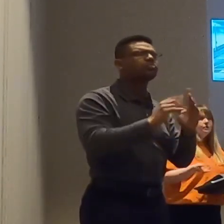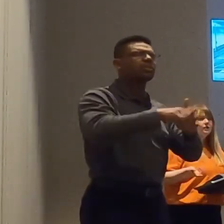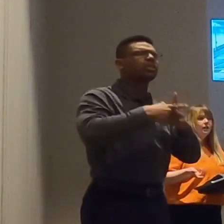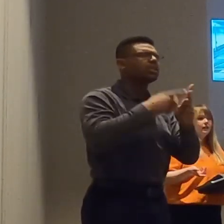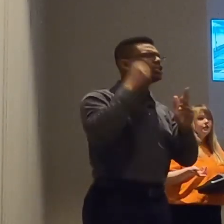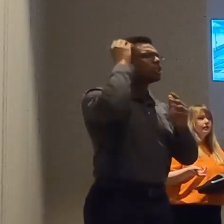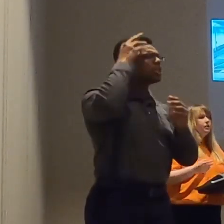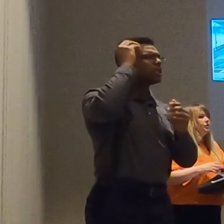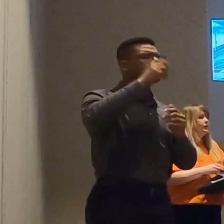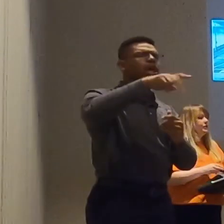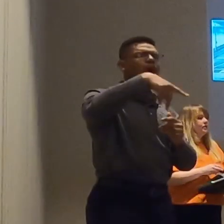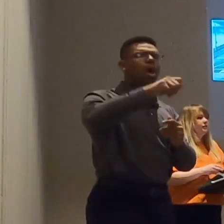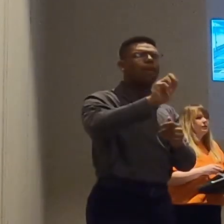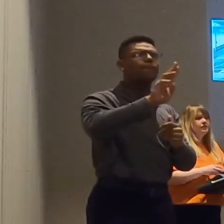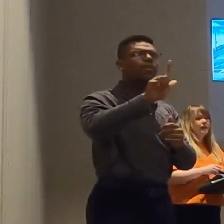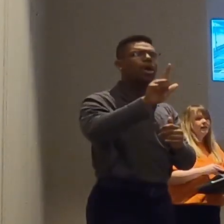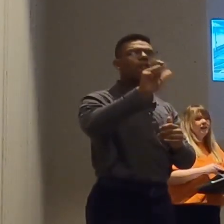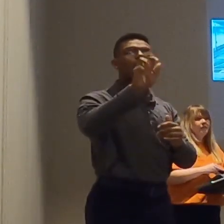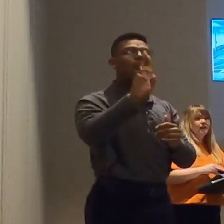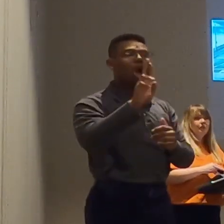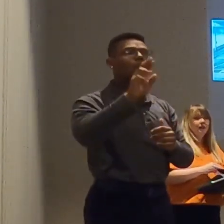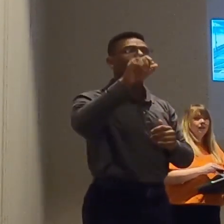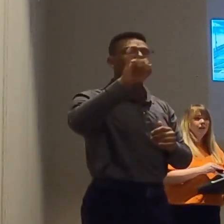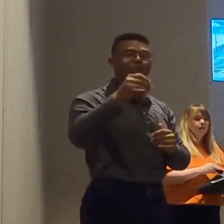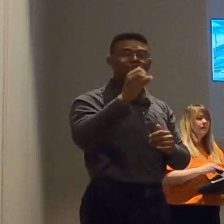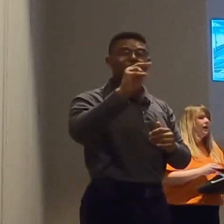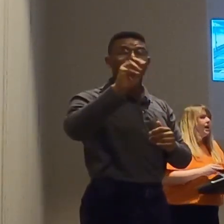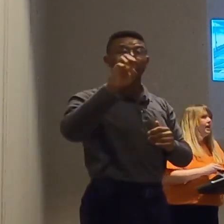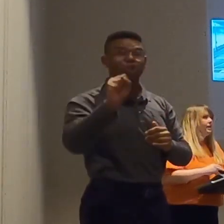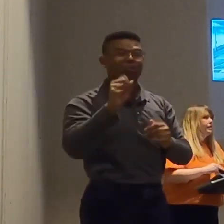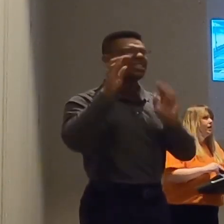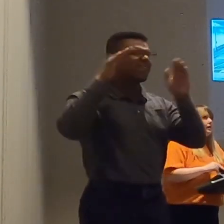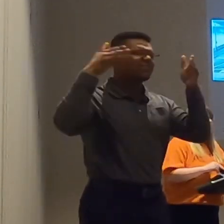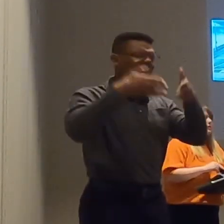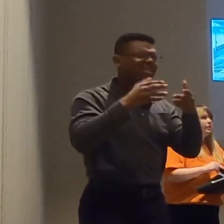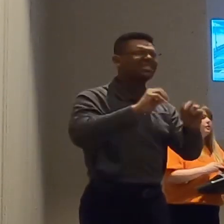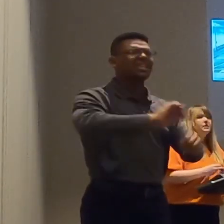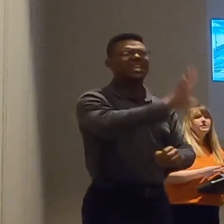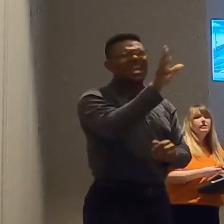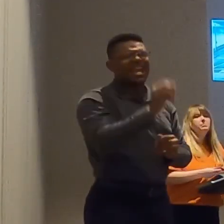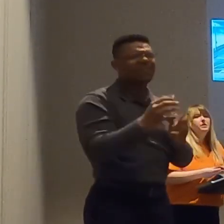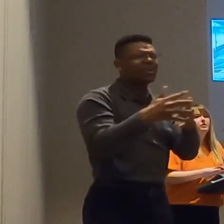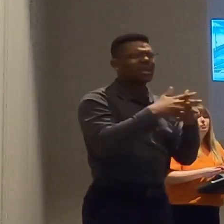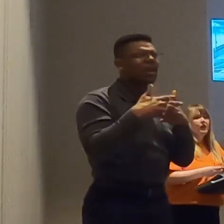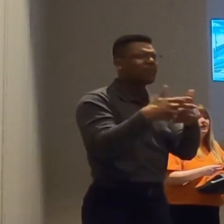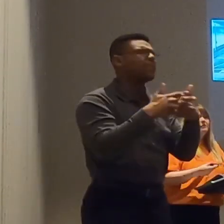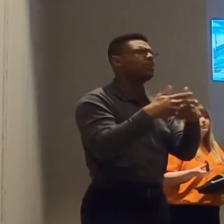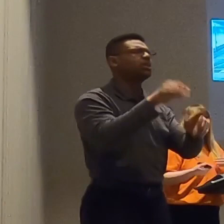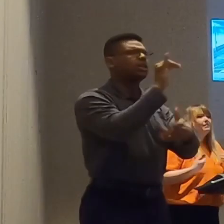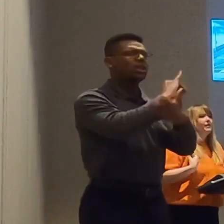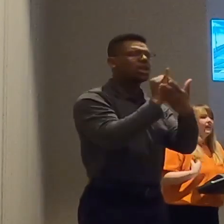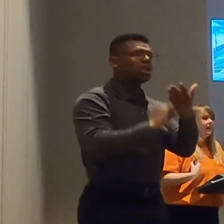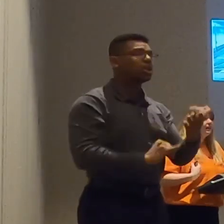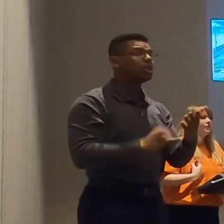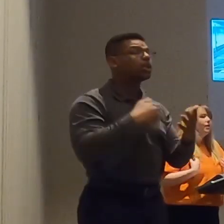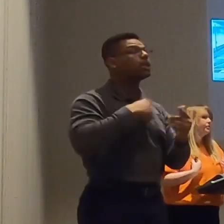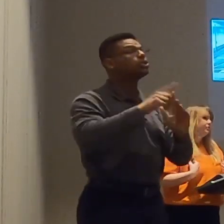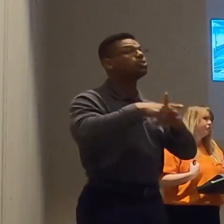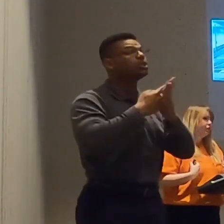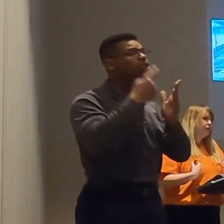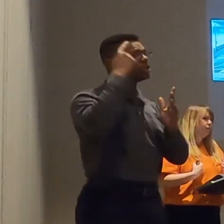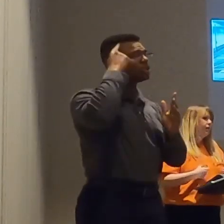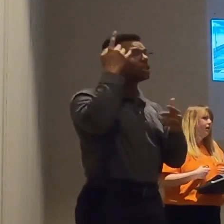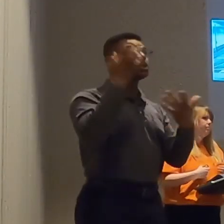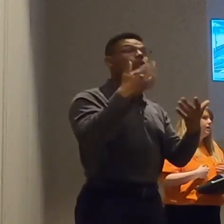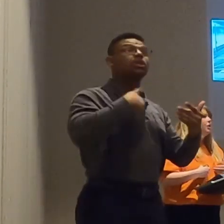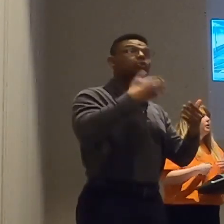Paul R. Jones collection, which is focusing on African American art. And I thought, this might be a good way for the FIA to also